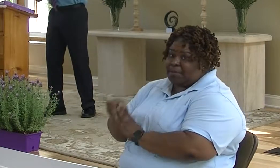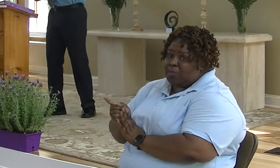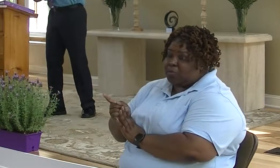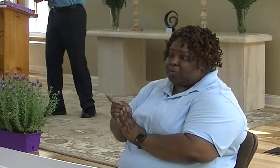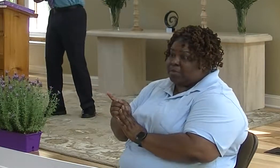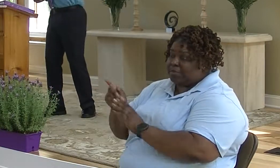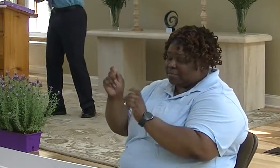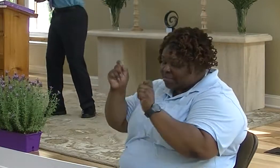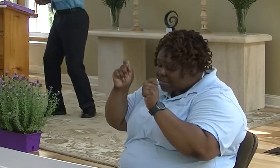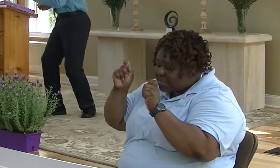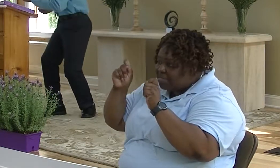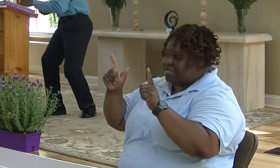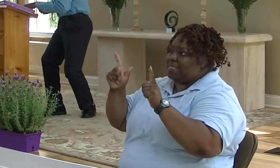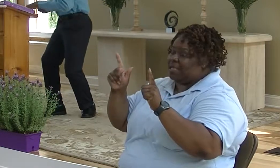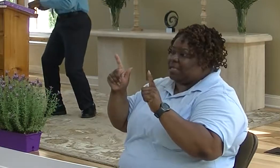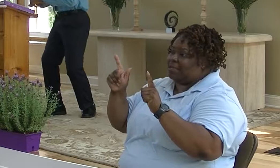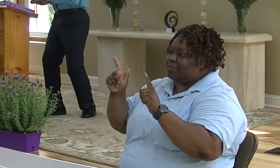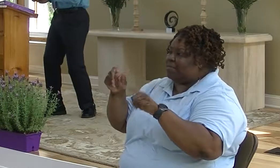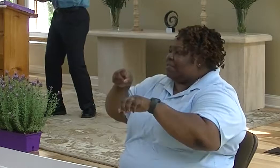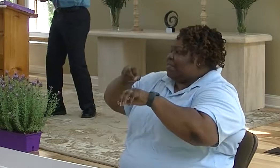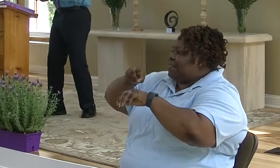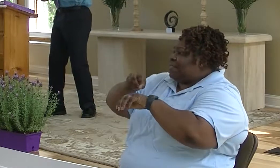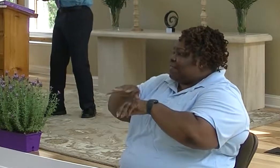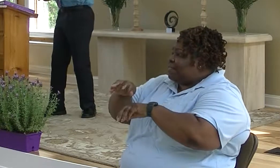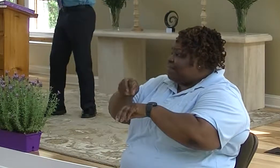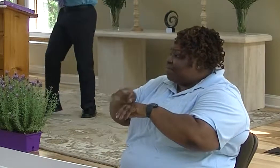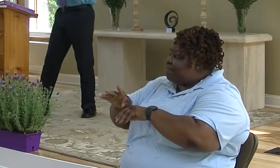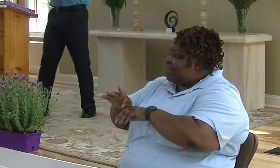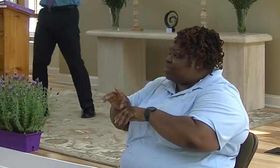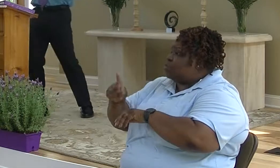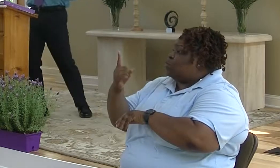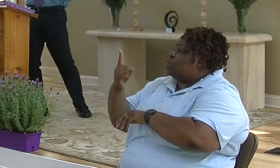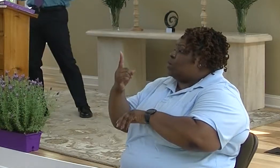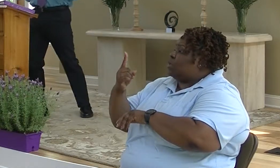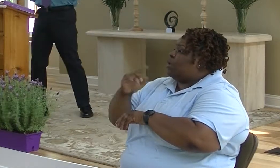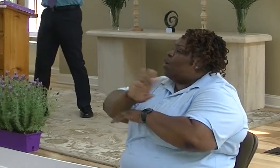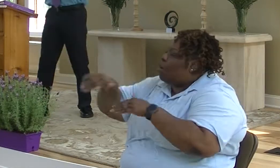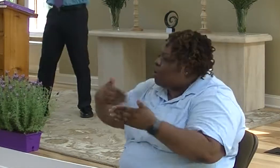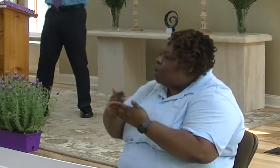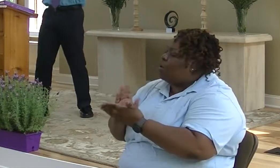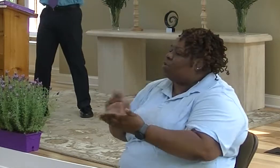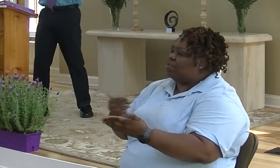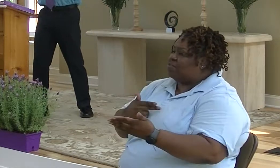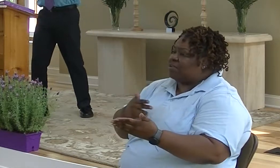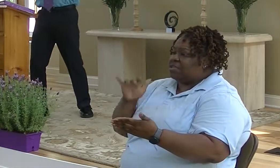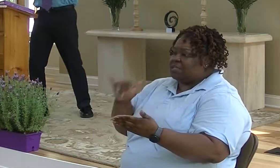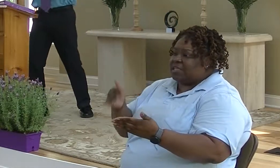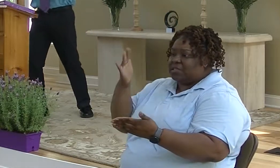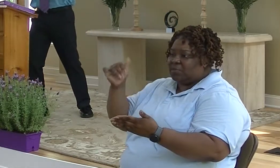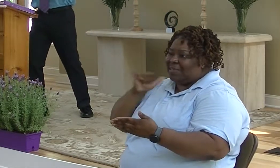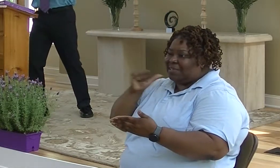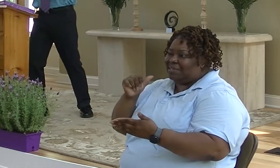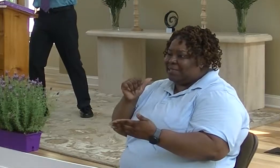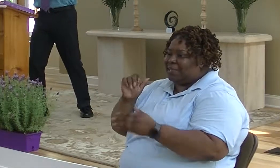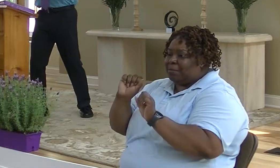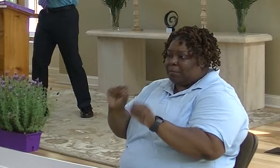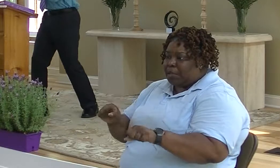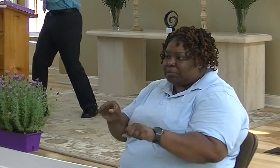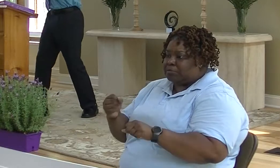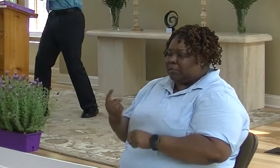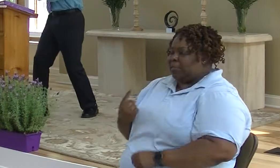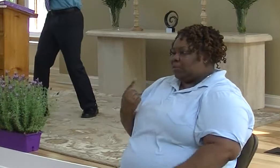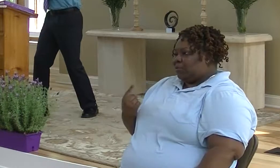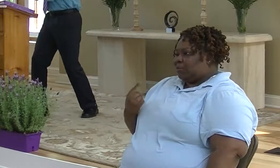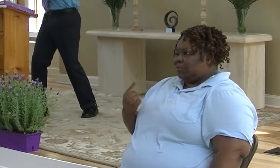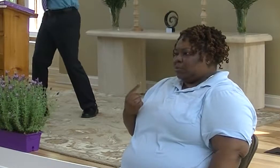it affects every one of us. That's why it's not possible for us to be in isolation. So